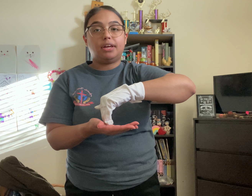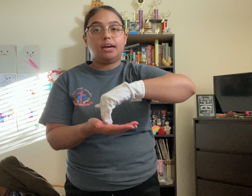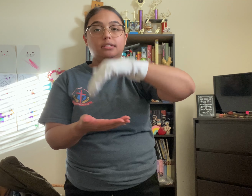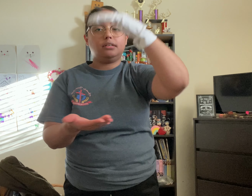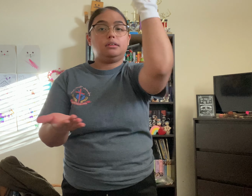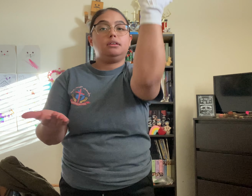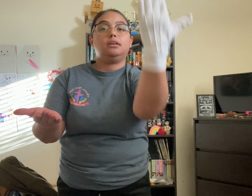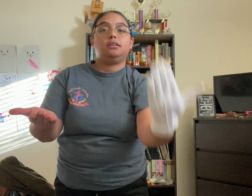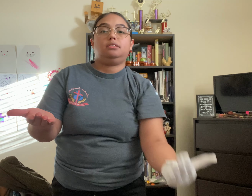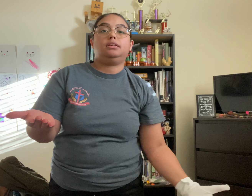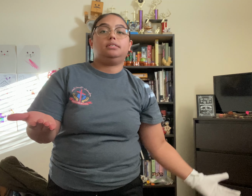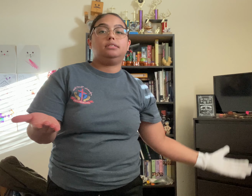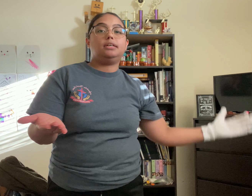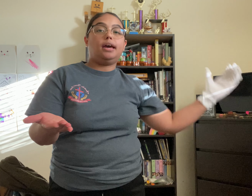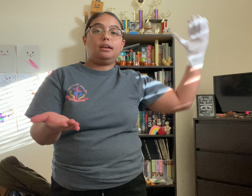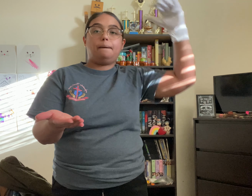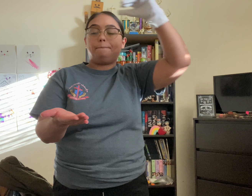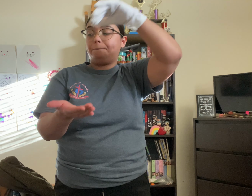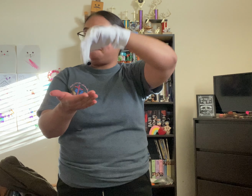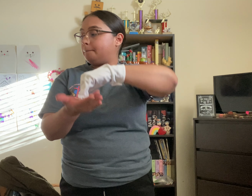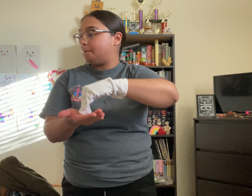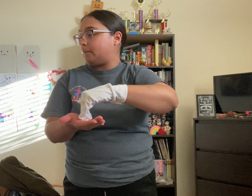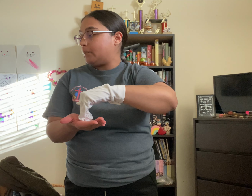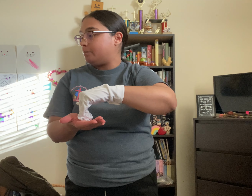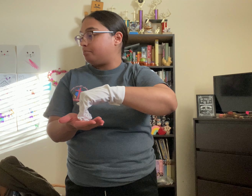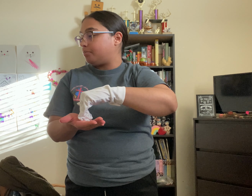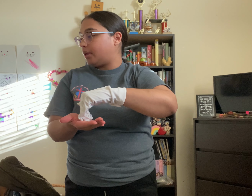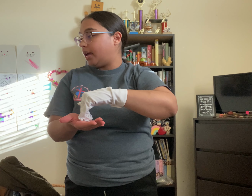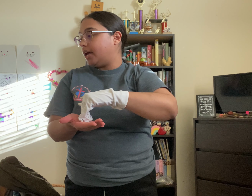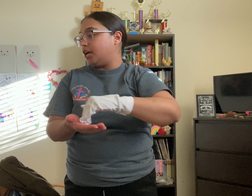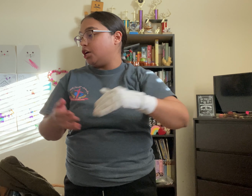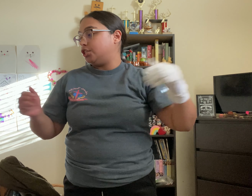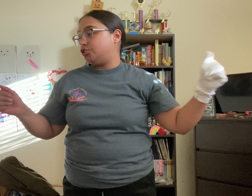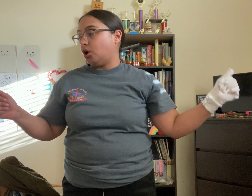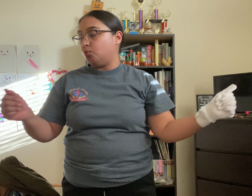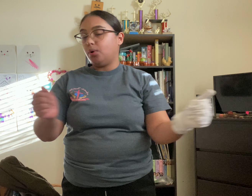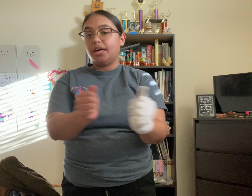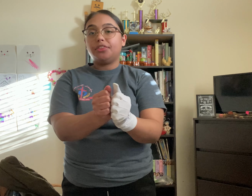hand. This is again. Okay, so with